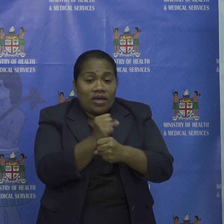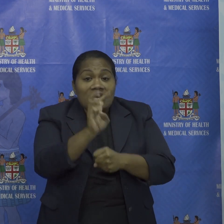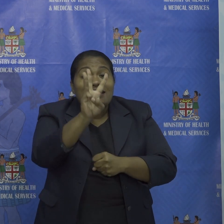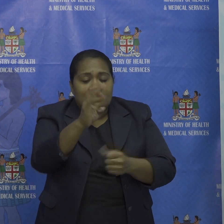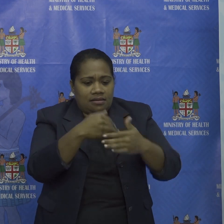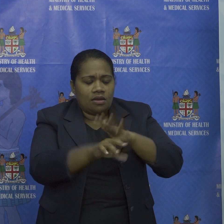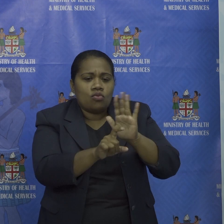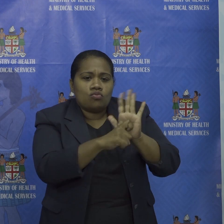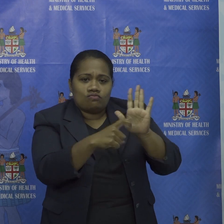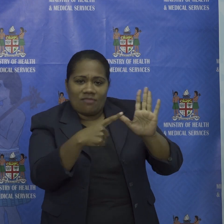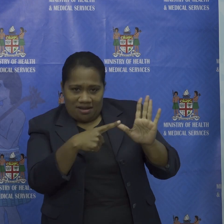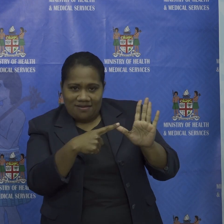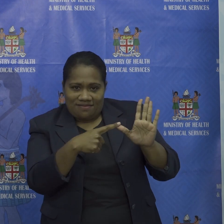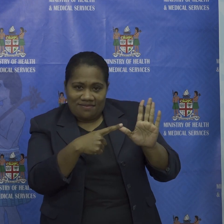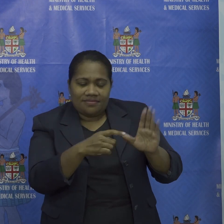clusters.